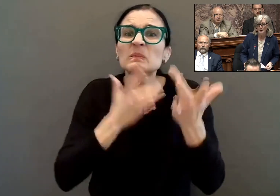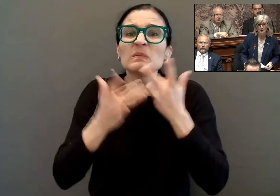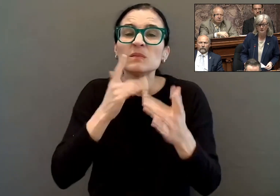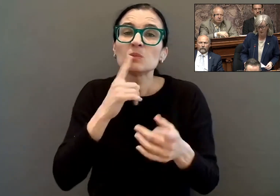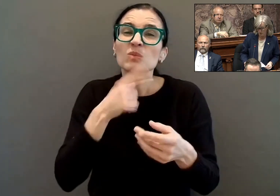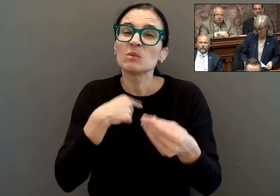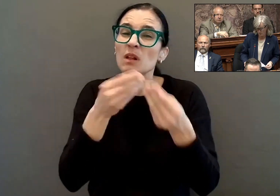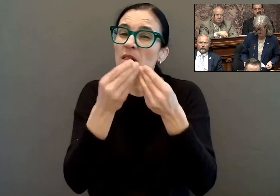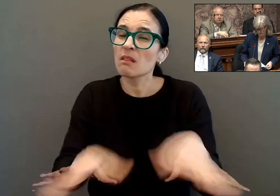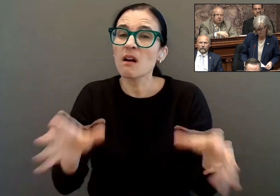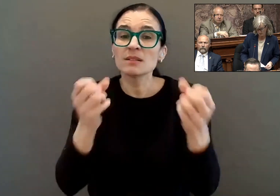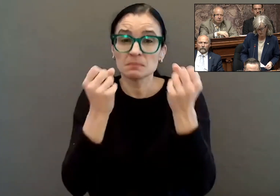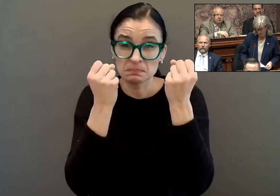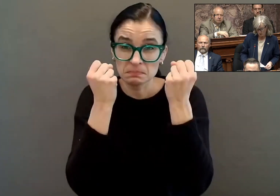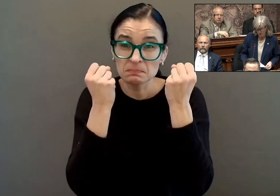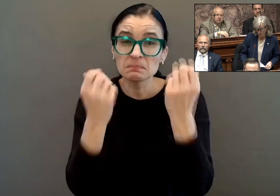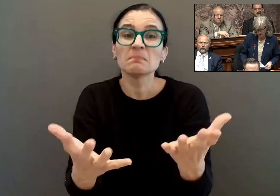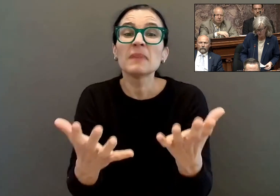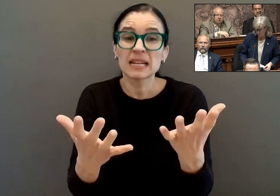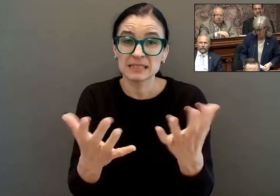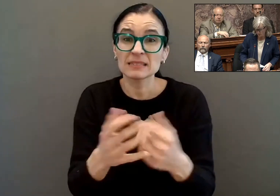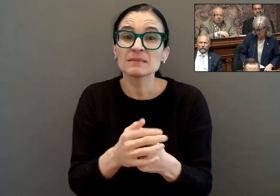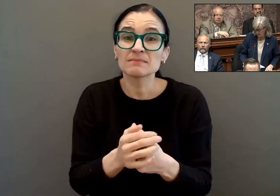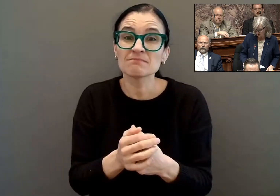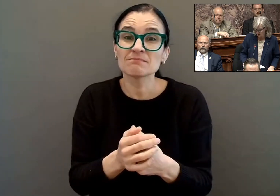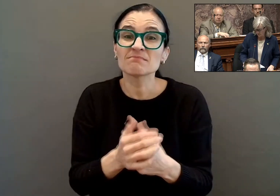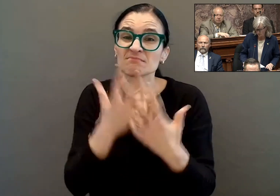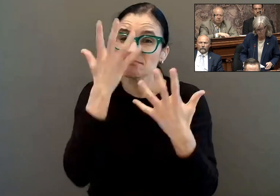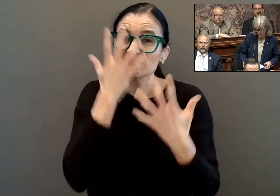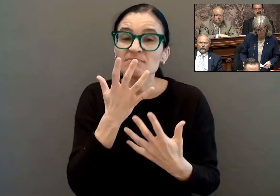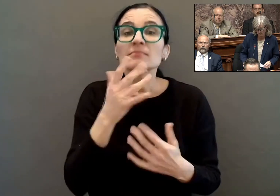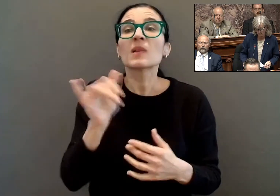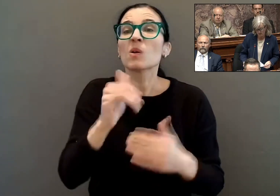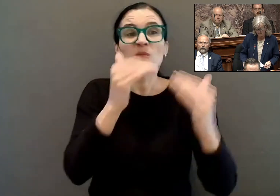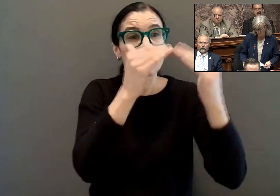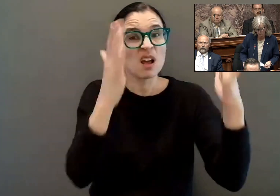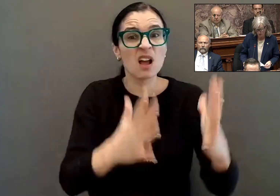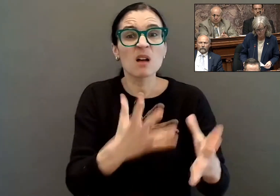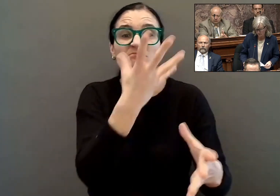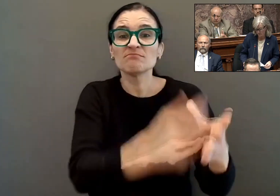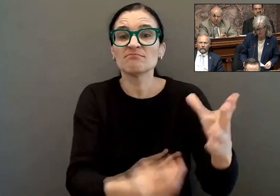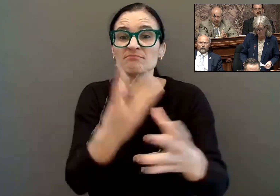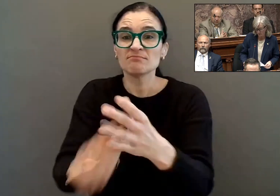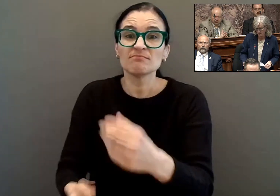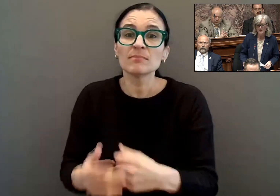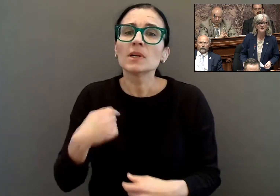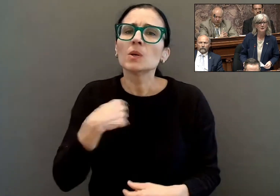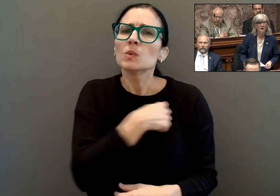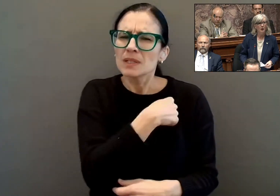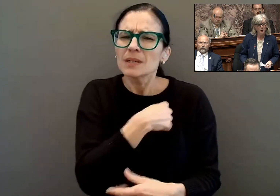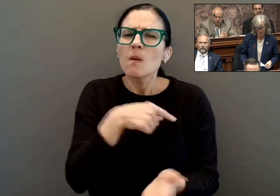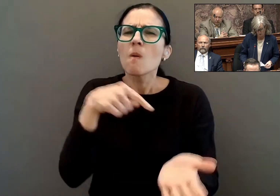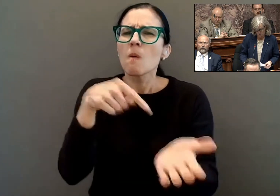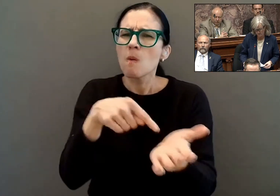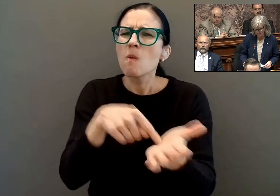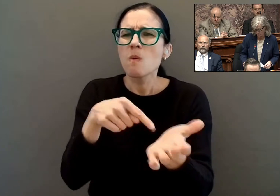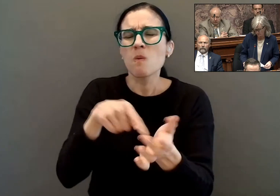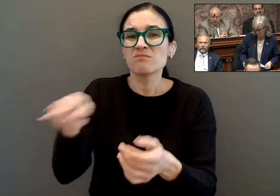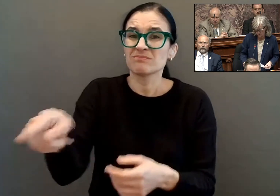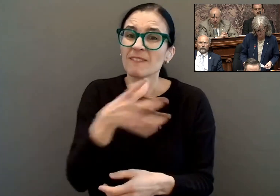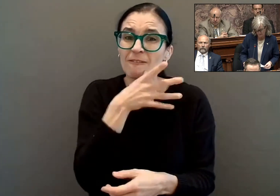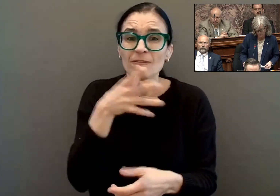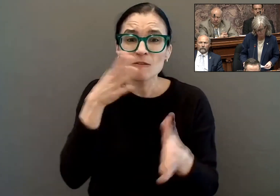including many of their homes. We owe much to farmers, not just for what they provide us, but also for their commitment, hard work,